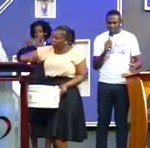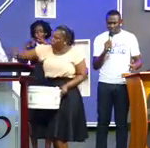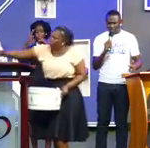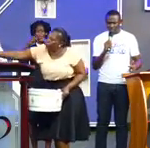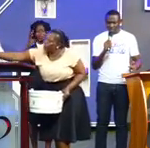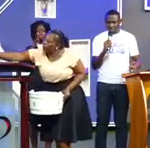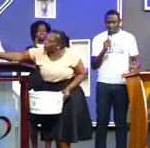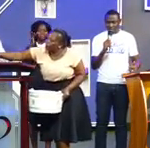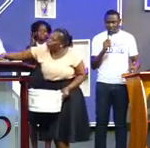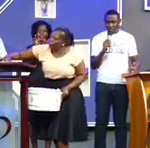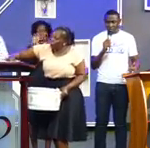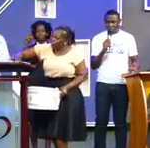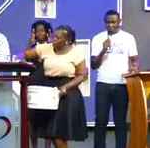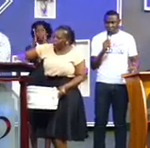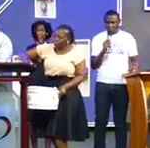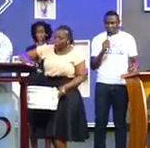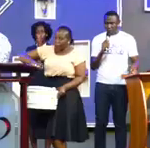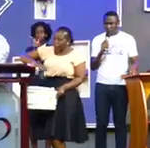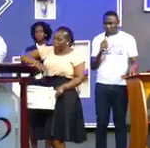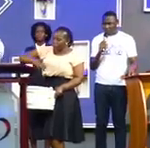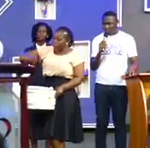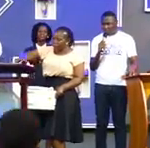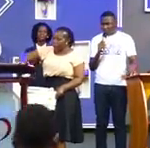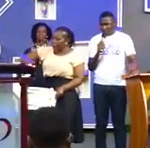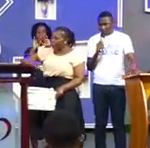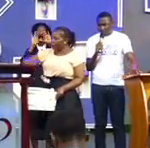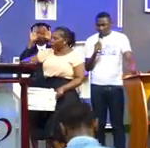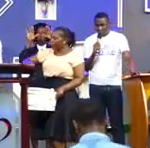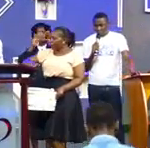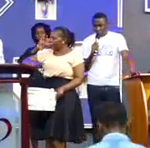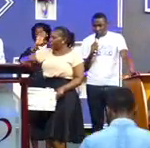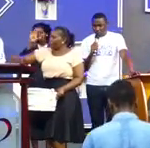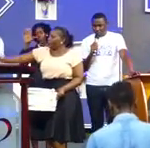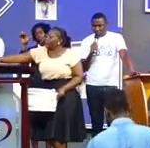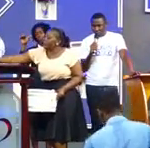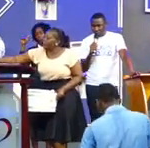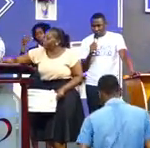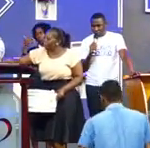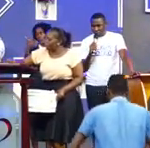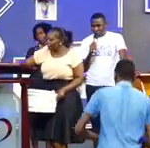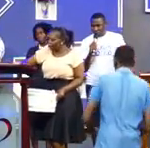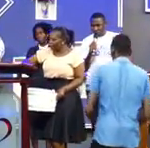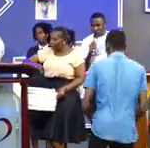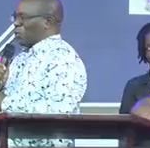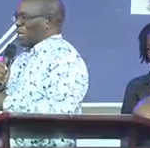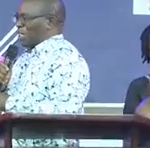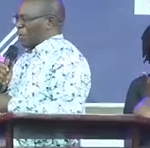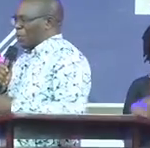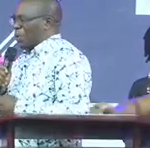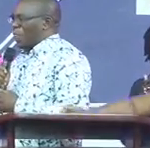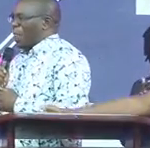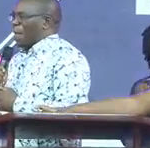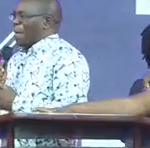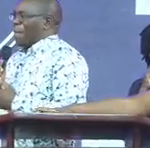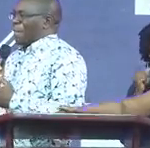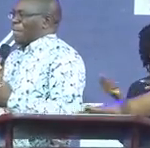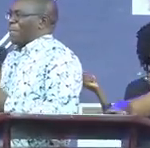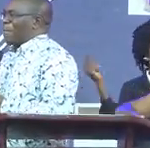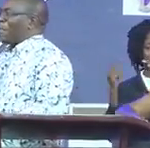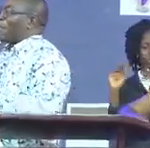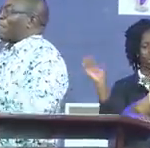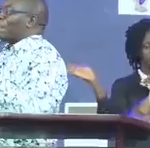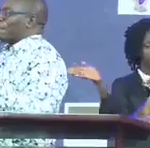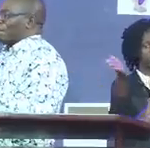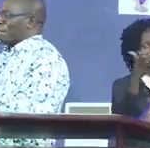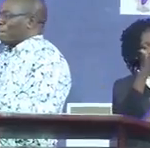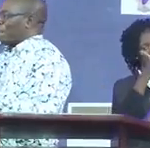of Jesus Christ, our Lord. May the good Lord bless you. Let me